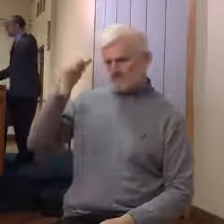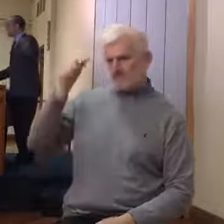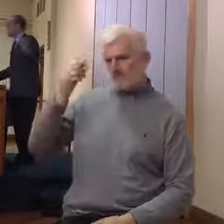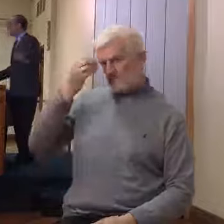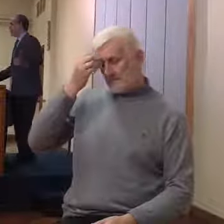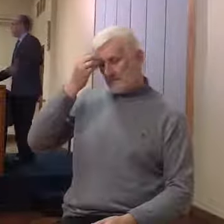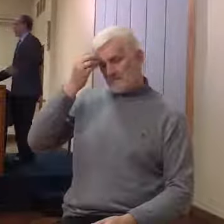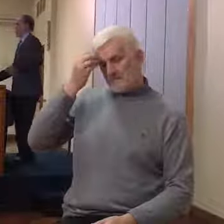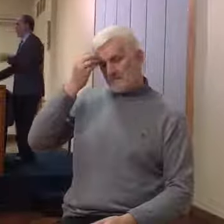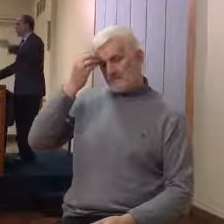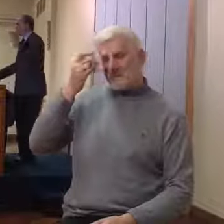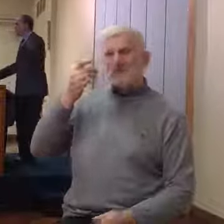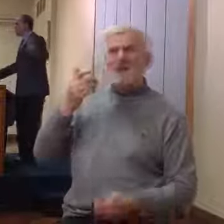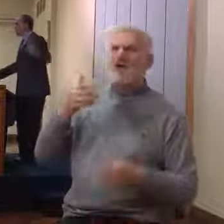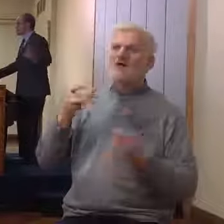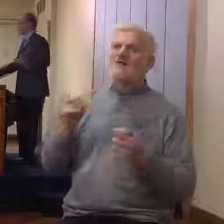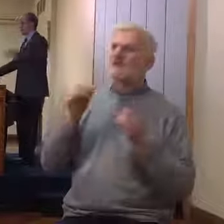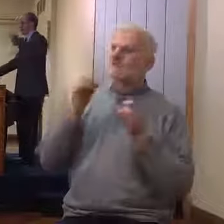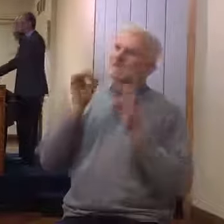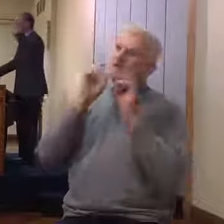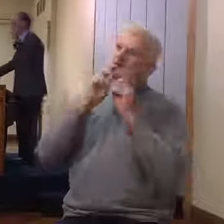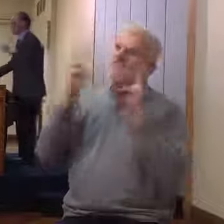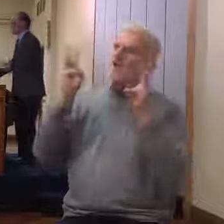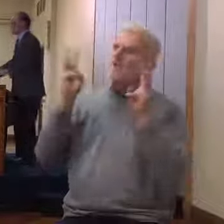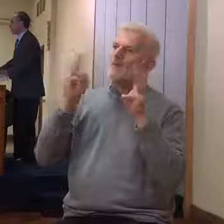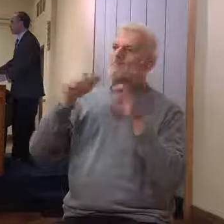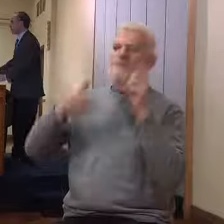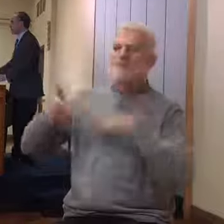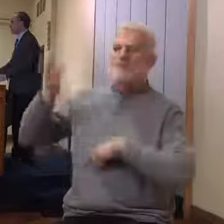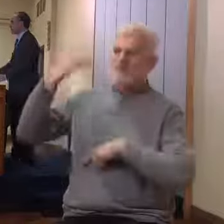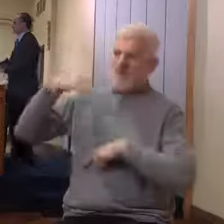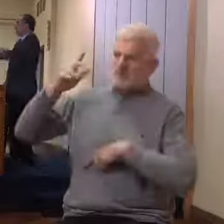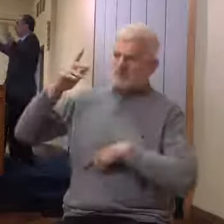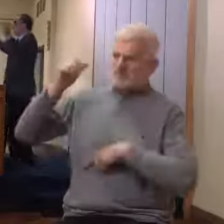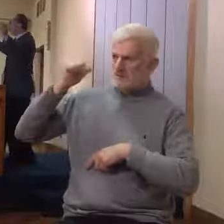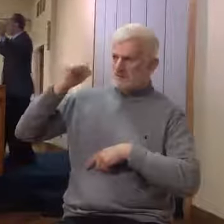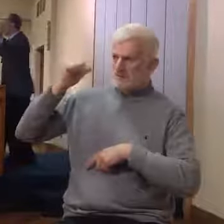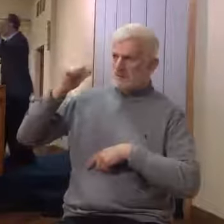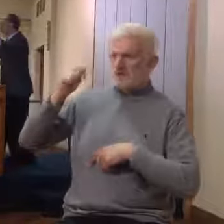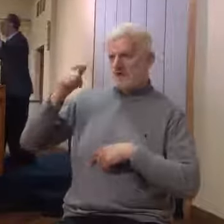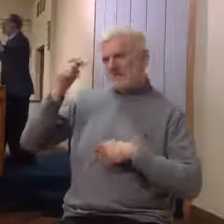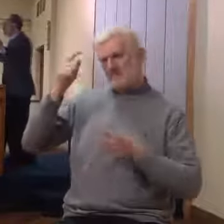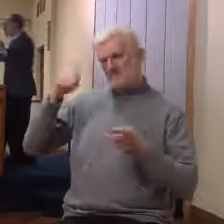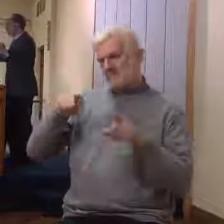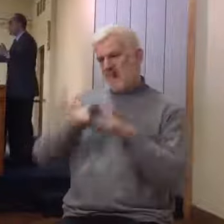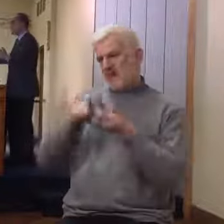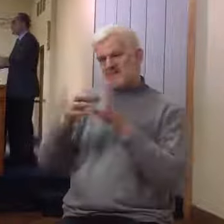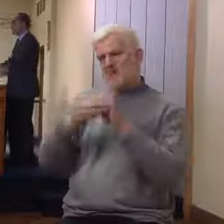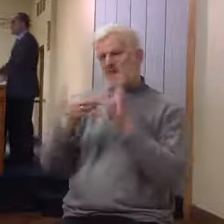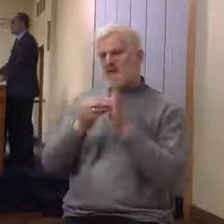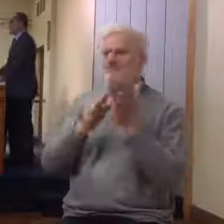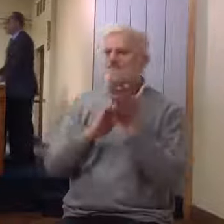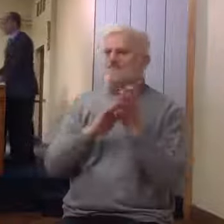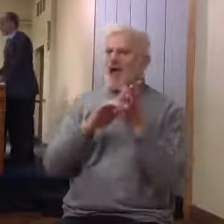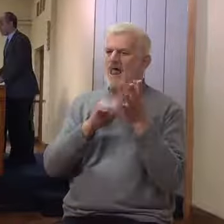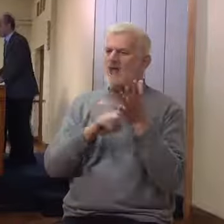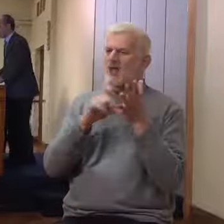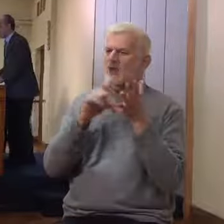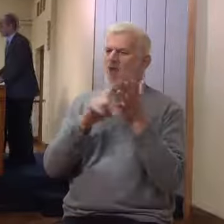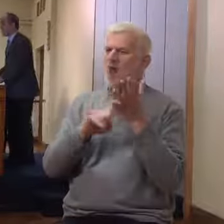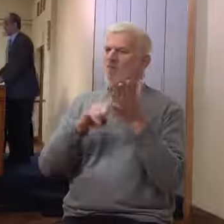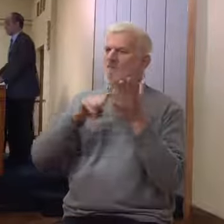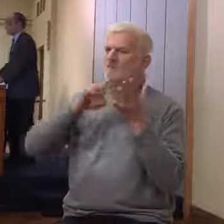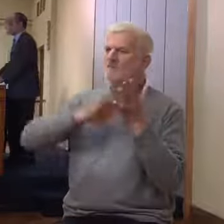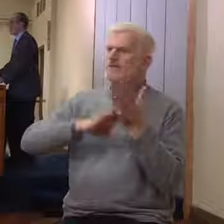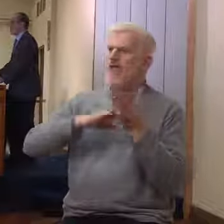Steve Biko, Malcolm X, and the list is endless. These are the heroes because they are the